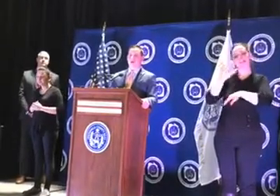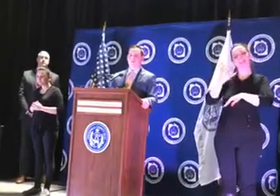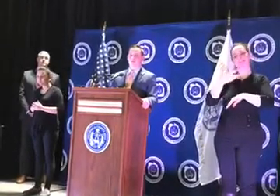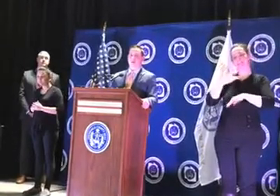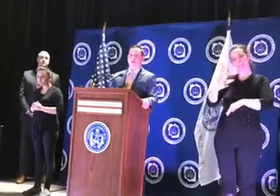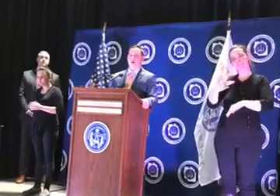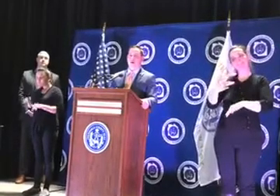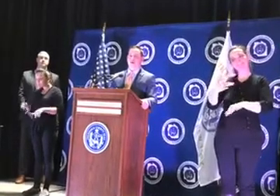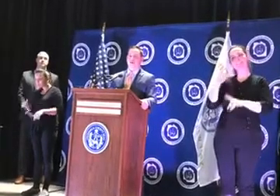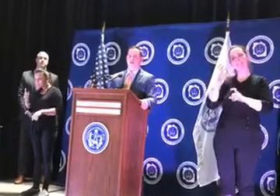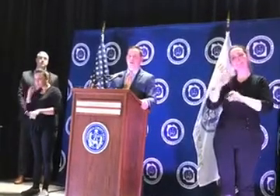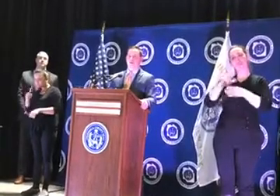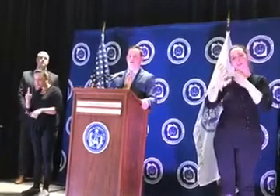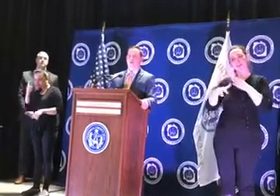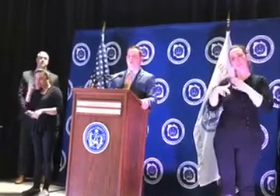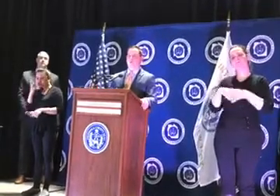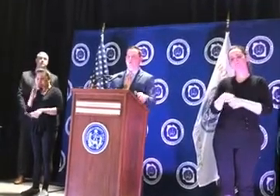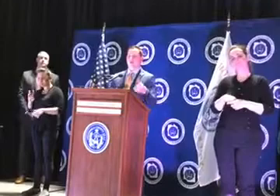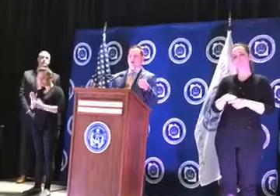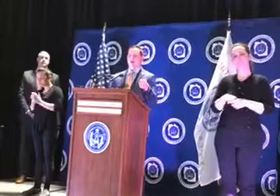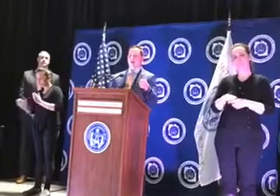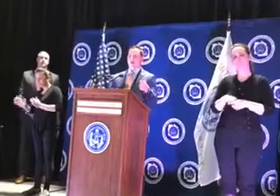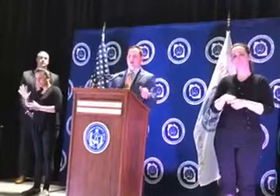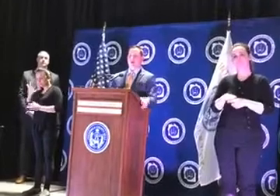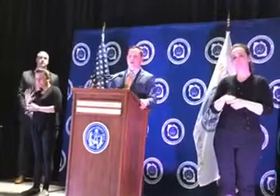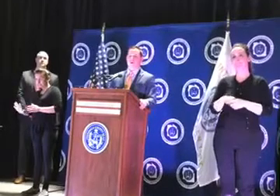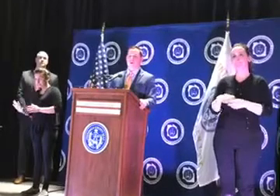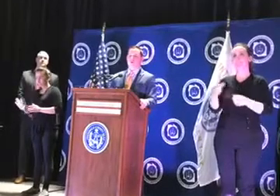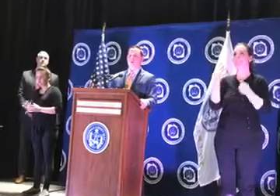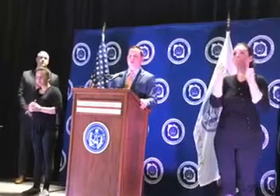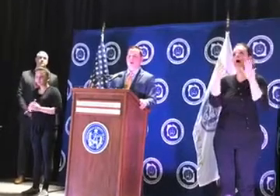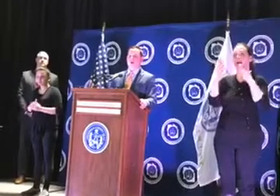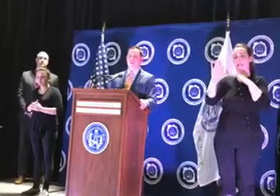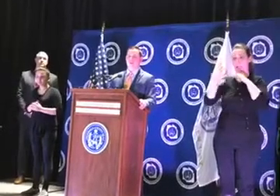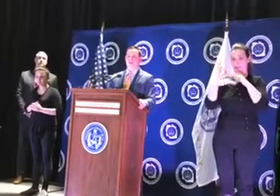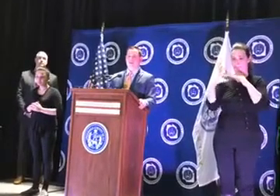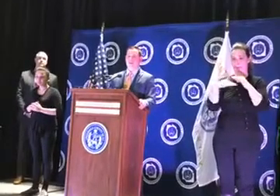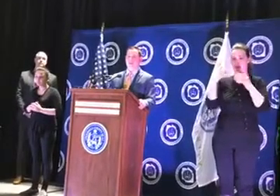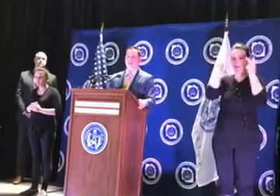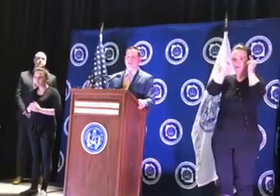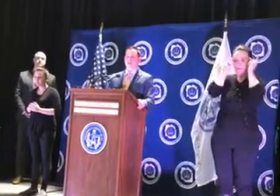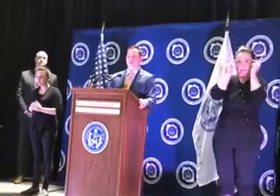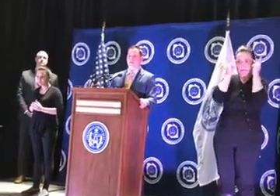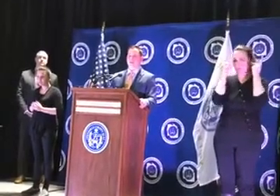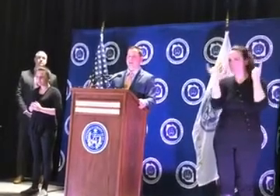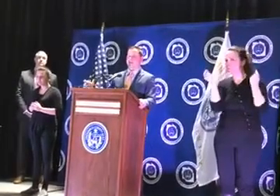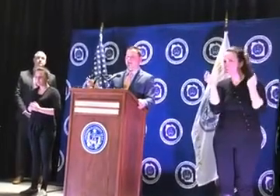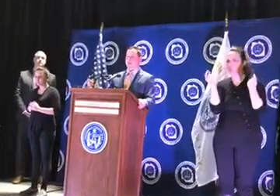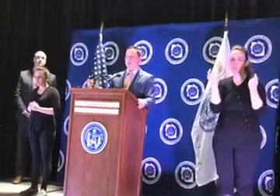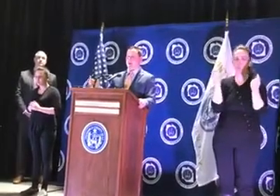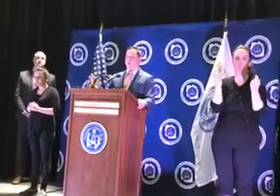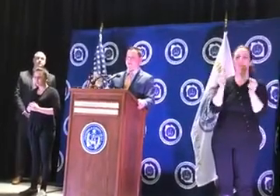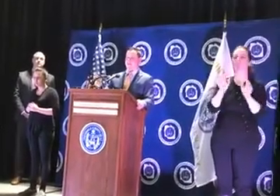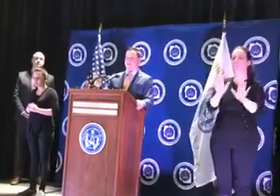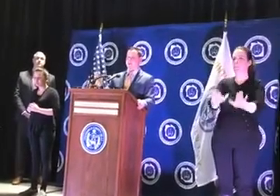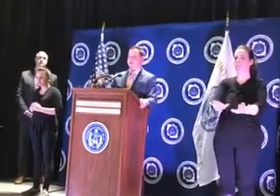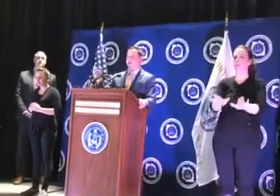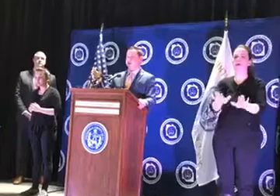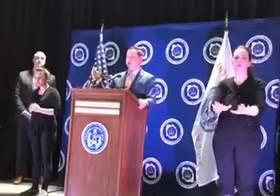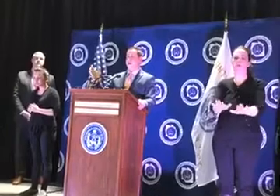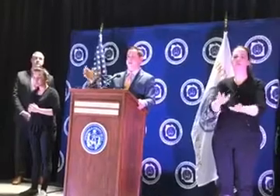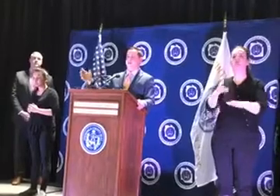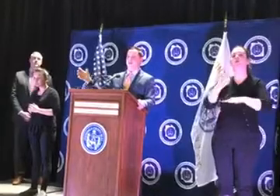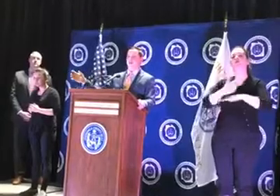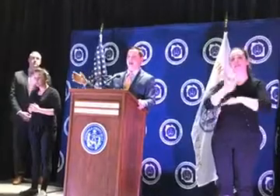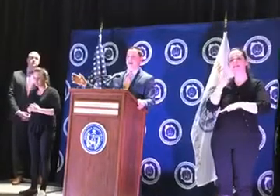me emails. Remind you, if you got it last Monday and you went in at 4 o'clock to get a test, that needs to get processed and